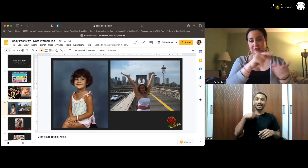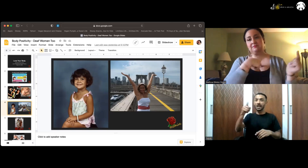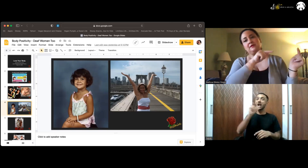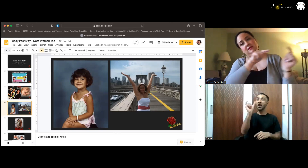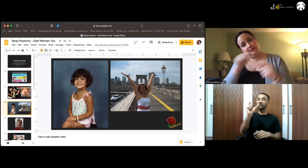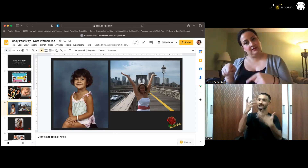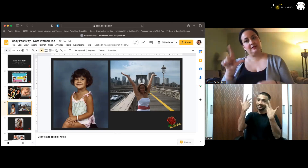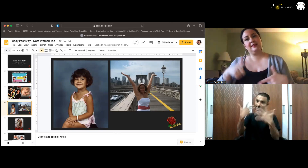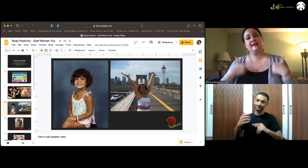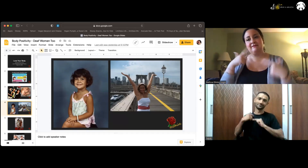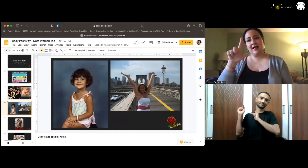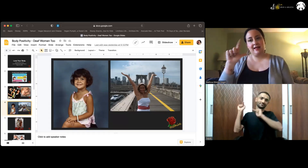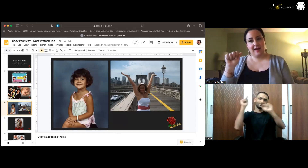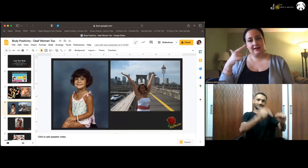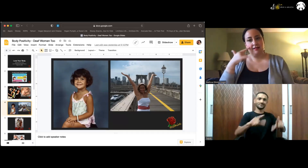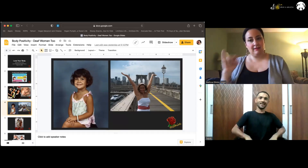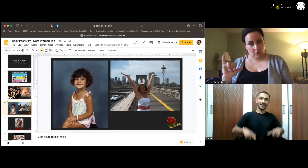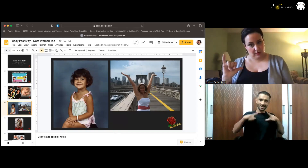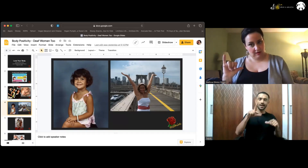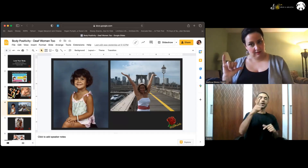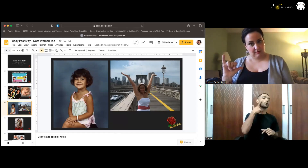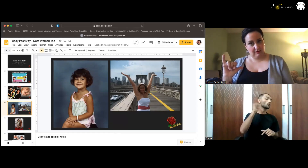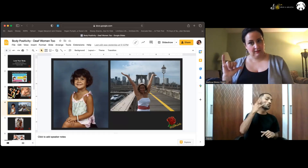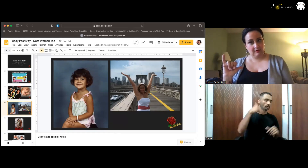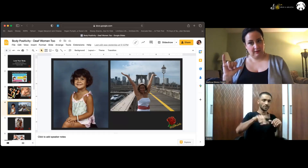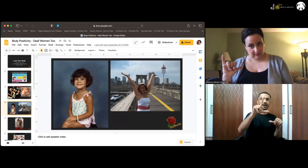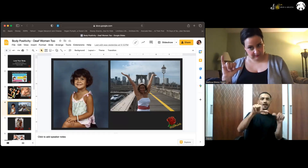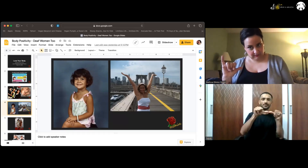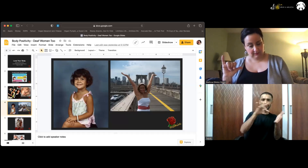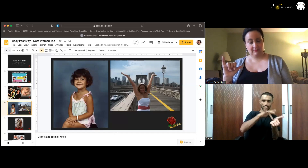when I finished college and I went to California, Los Angeles,